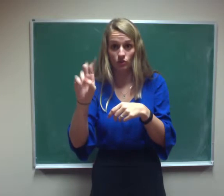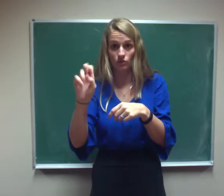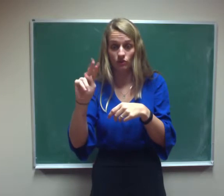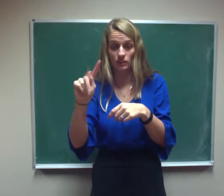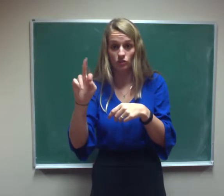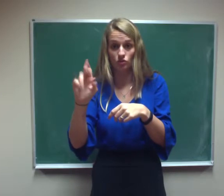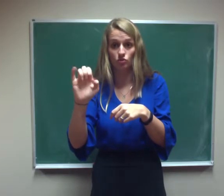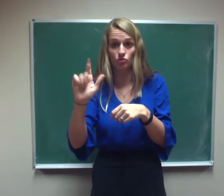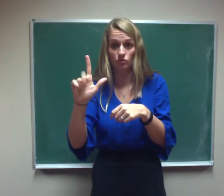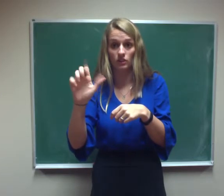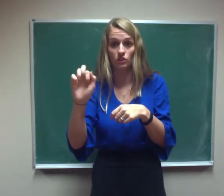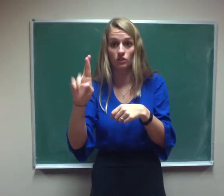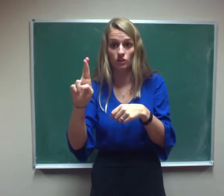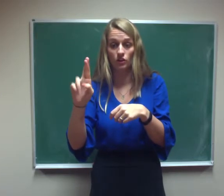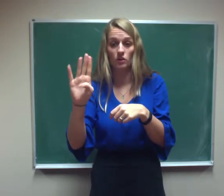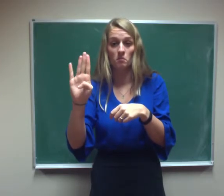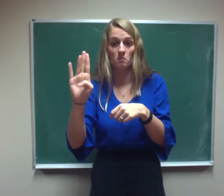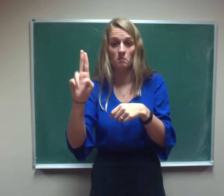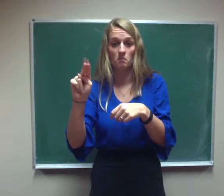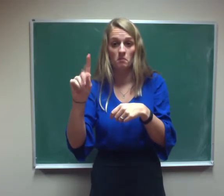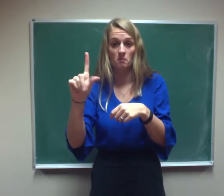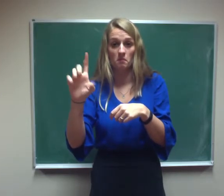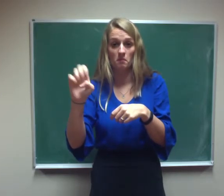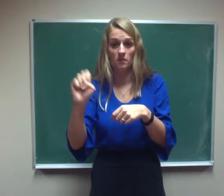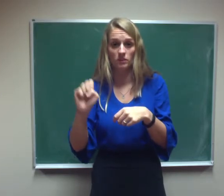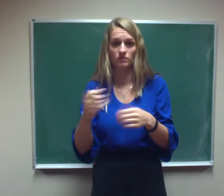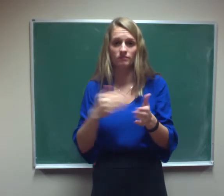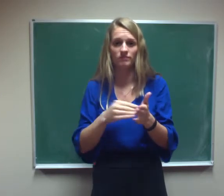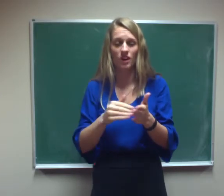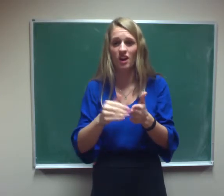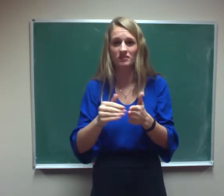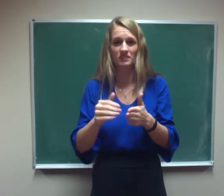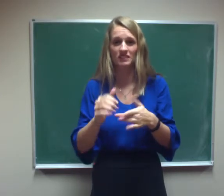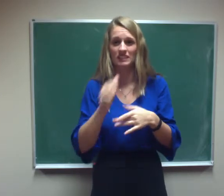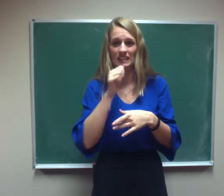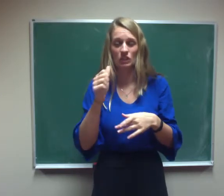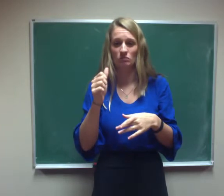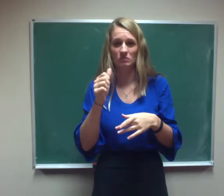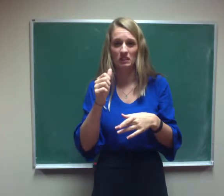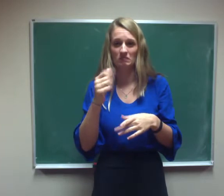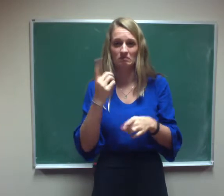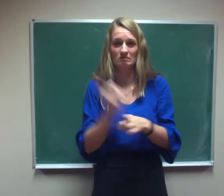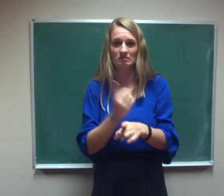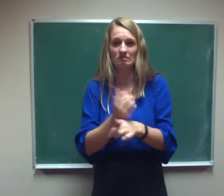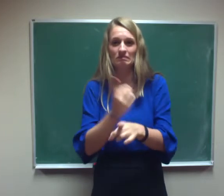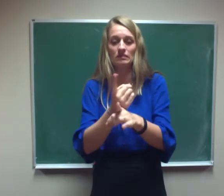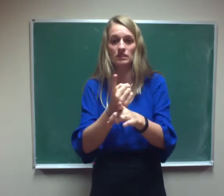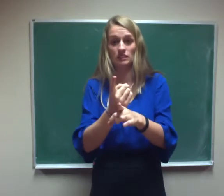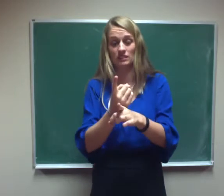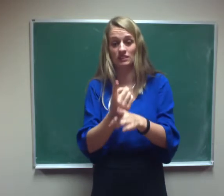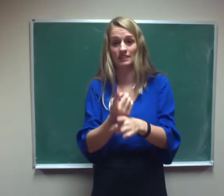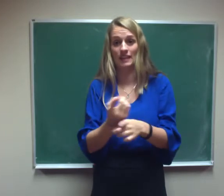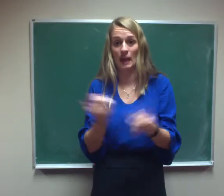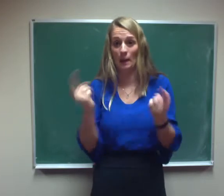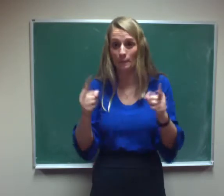bundles do not operate properly, and you end up with what's called a branch bundle block. If these branches in any way